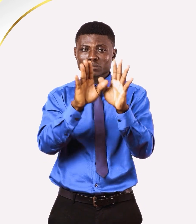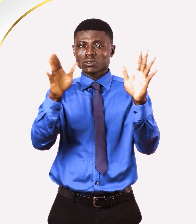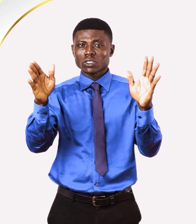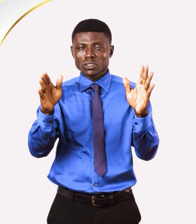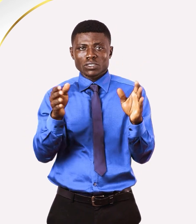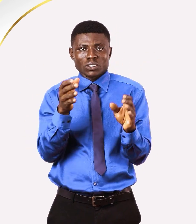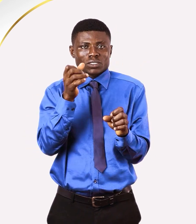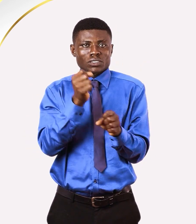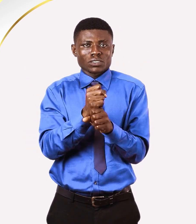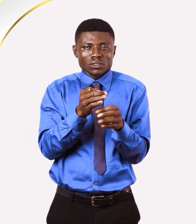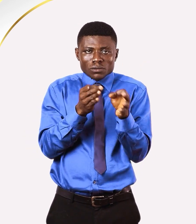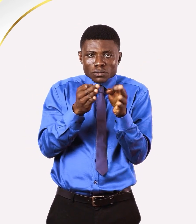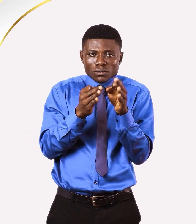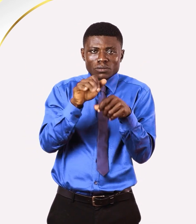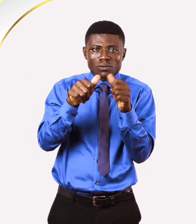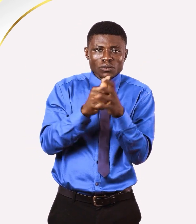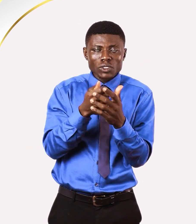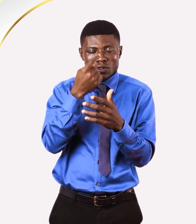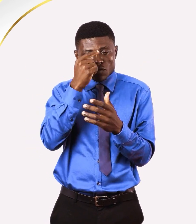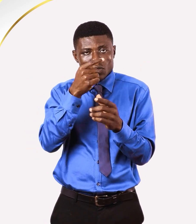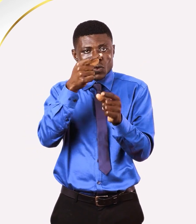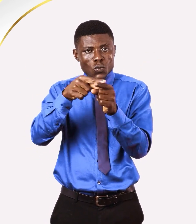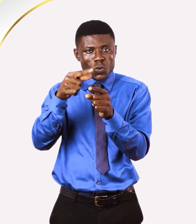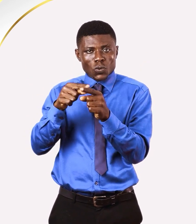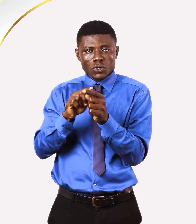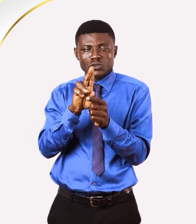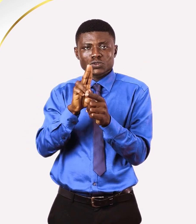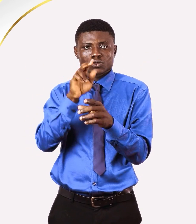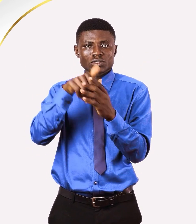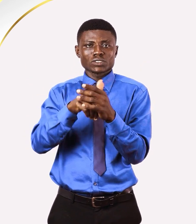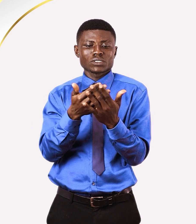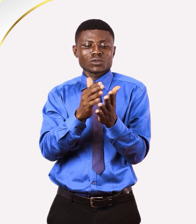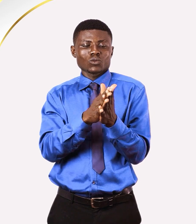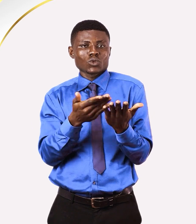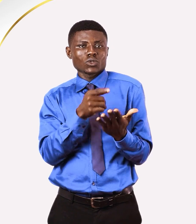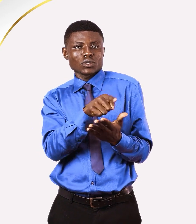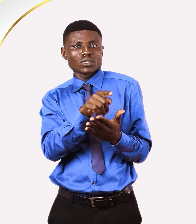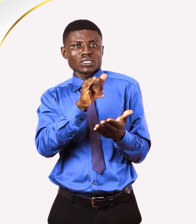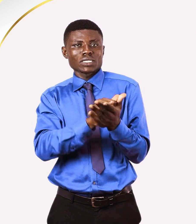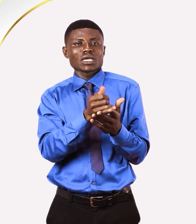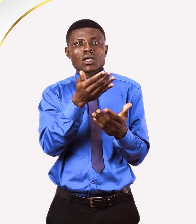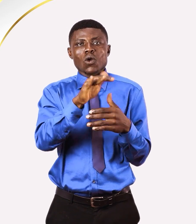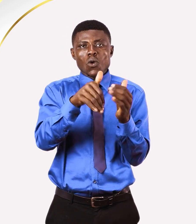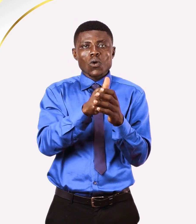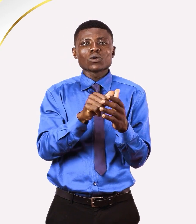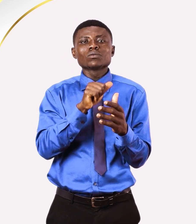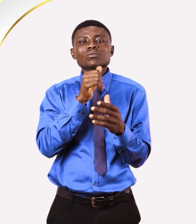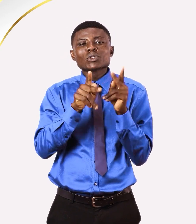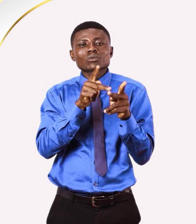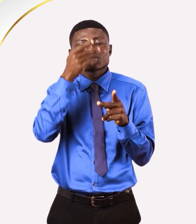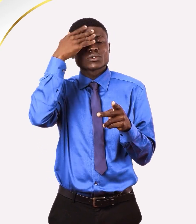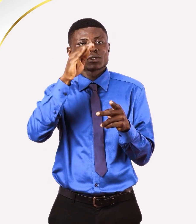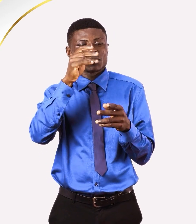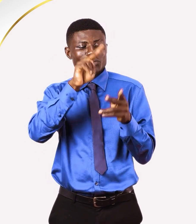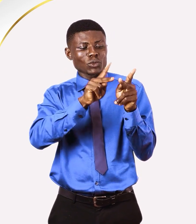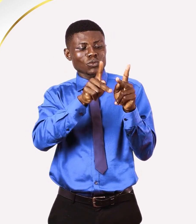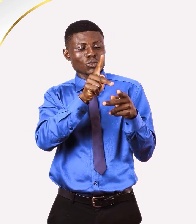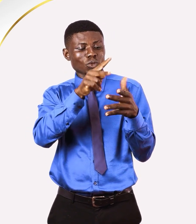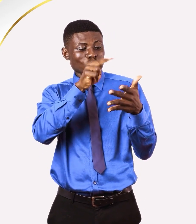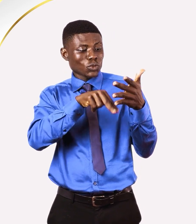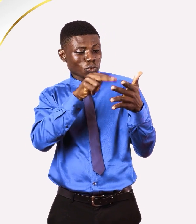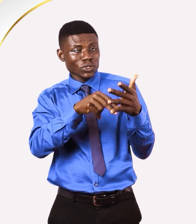presents clear and concise definitions for terms used in this manual that may be